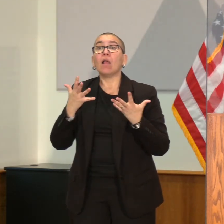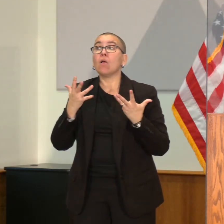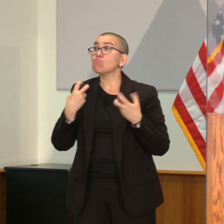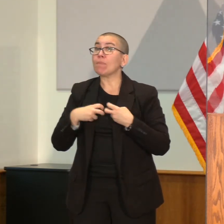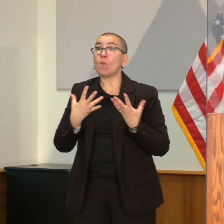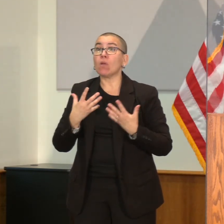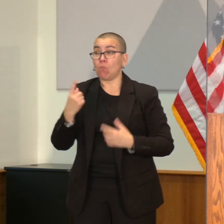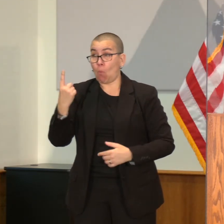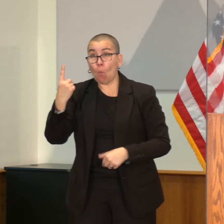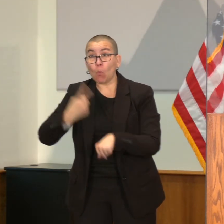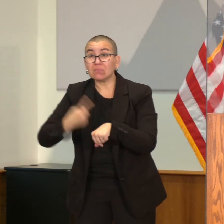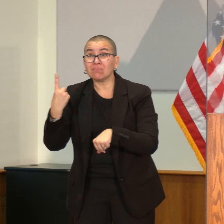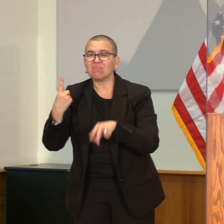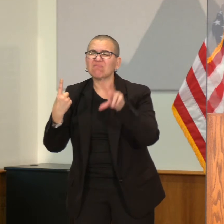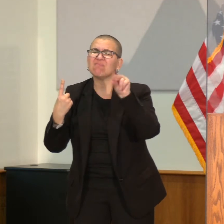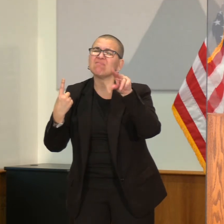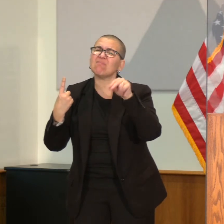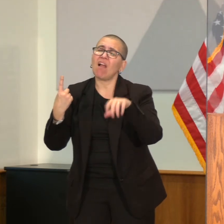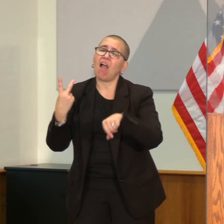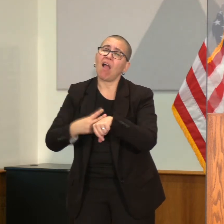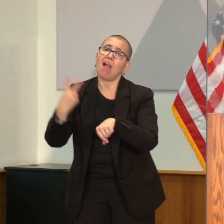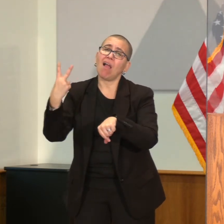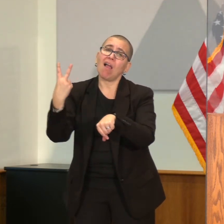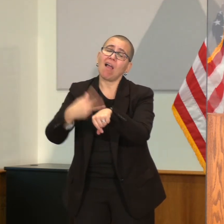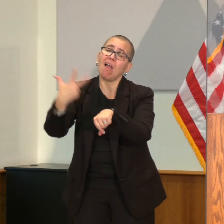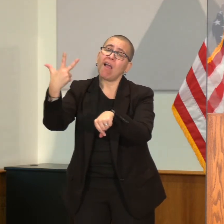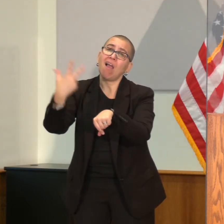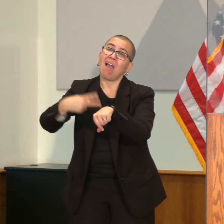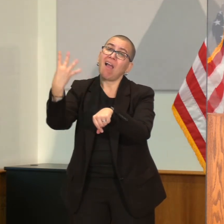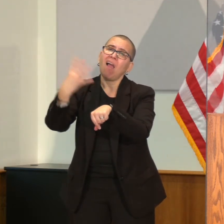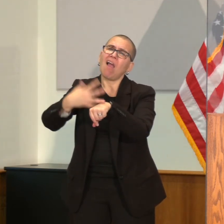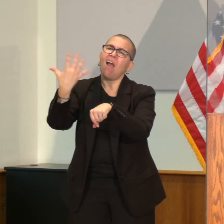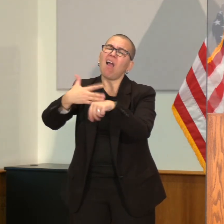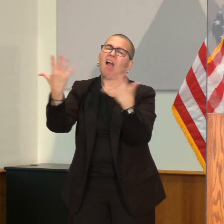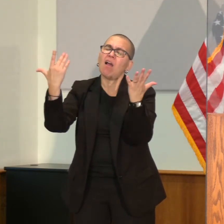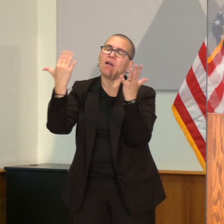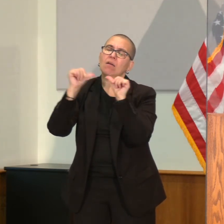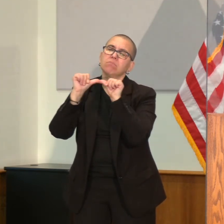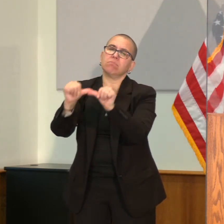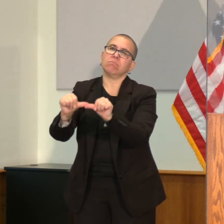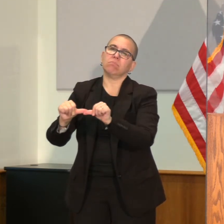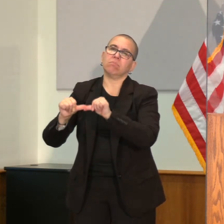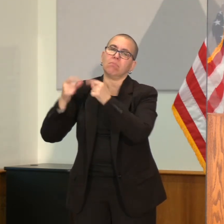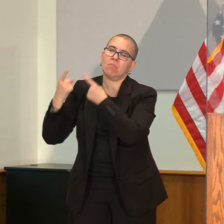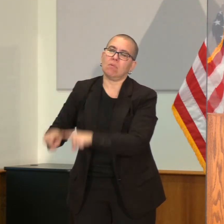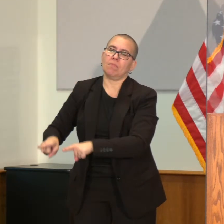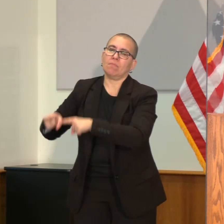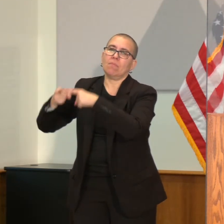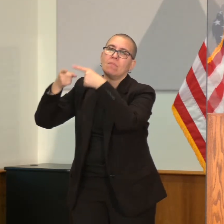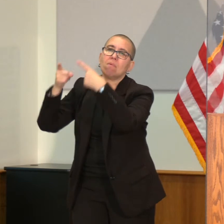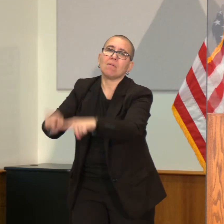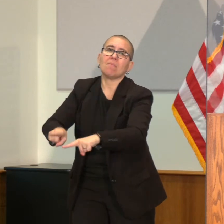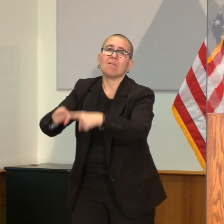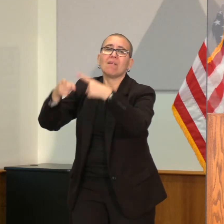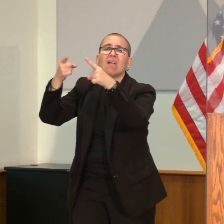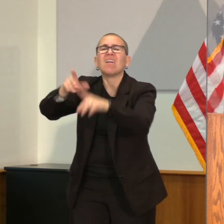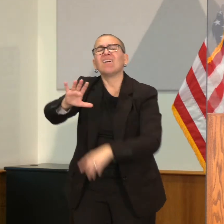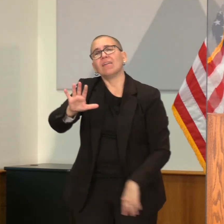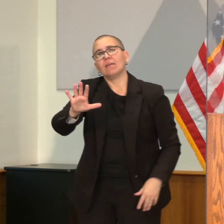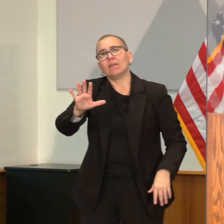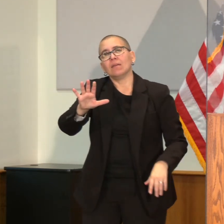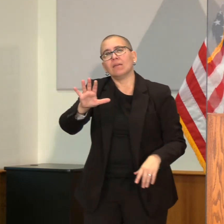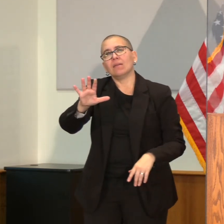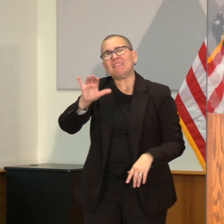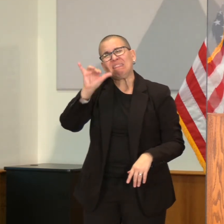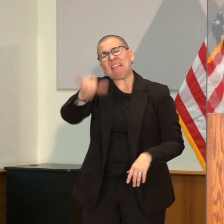and over again, I think answers the question for us as a people. And the only thing we've got to